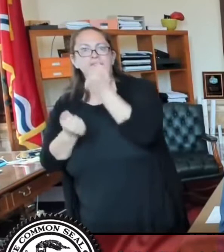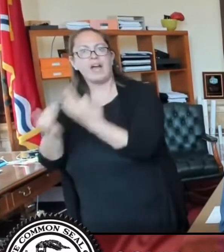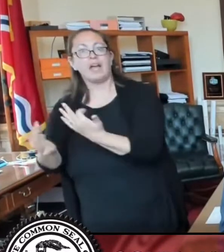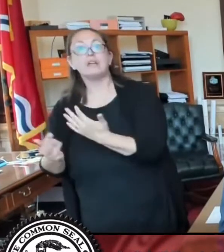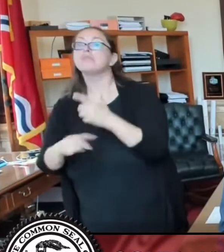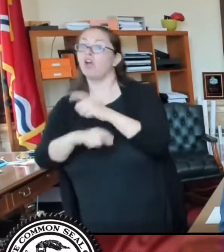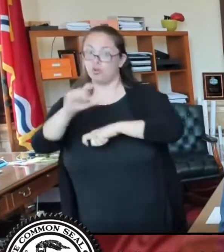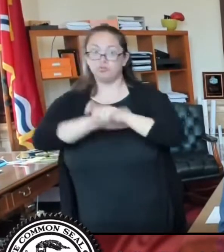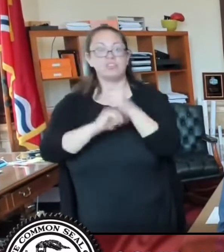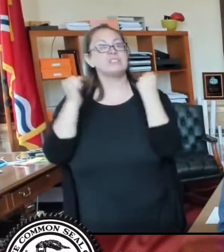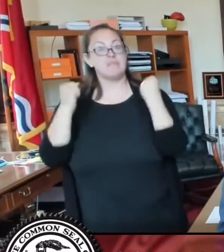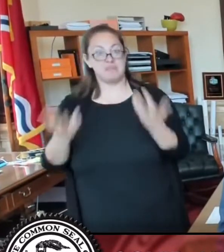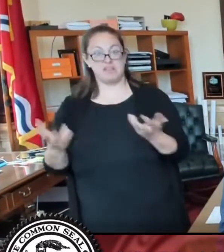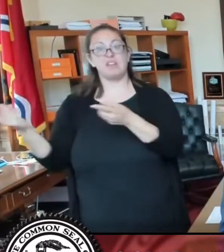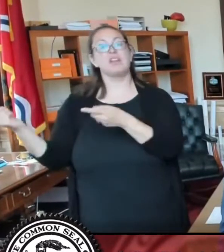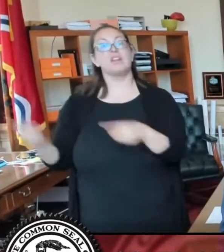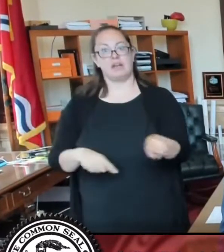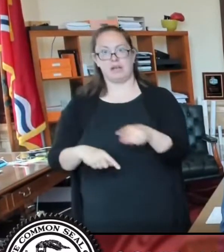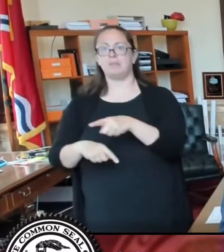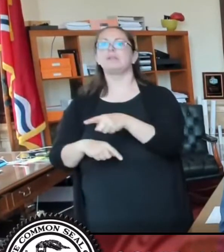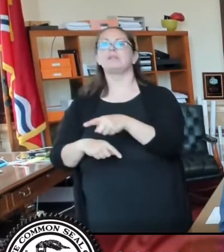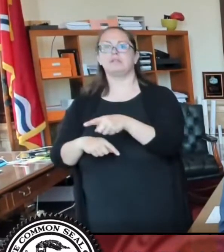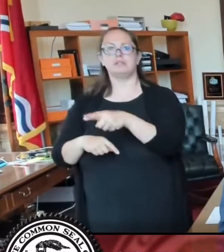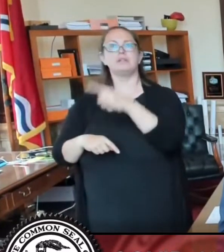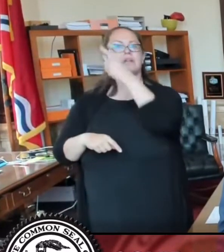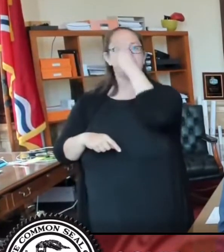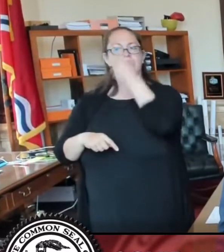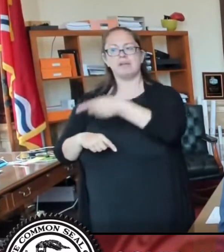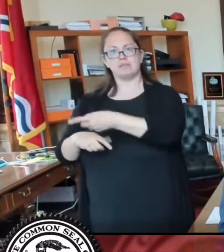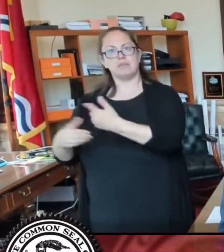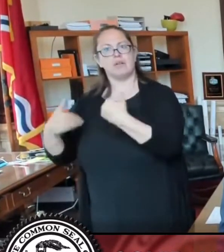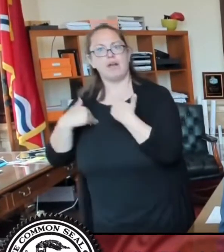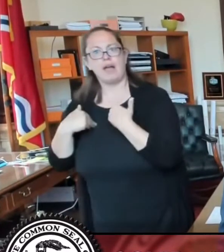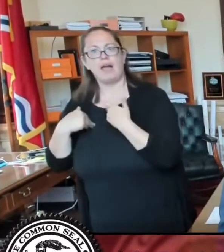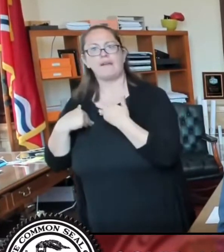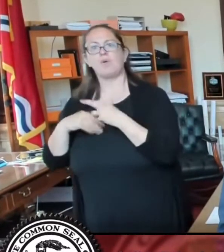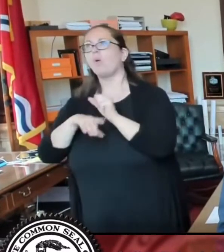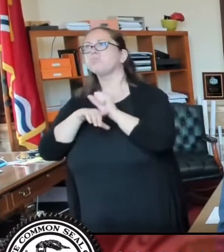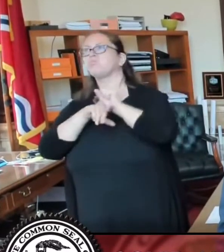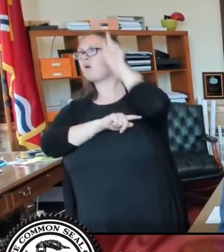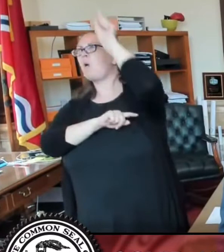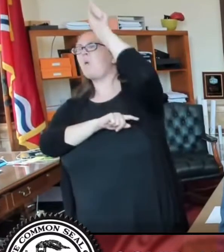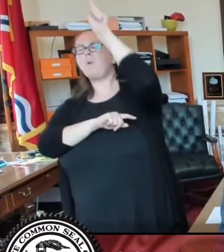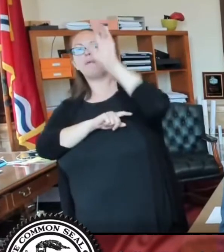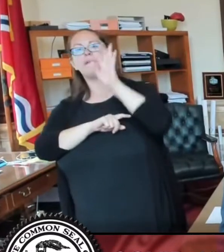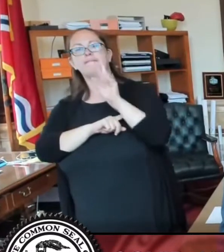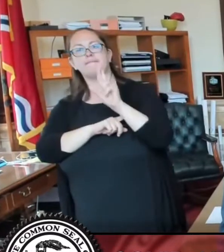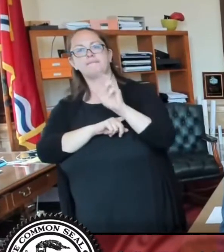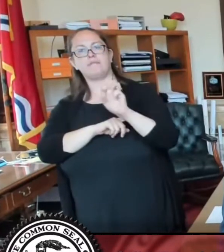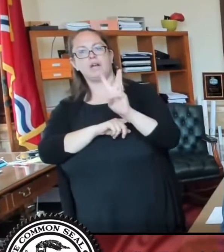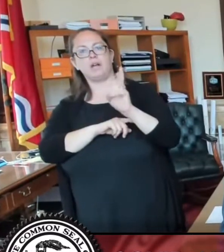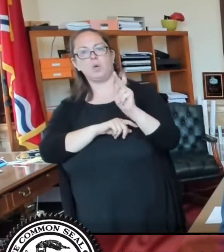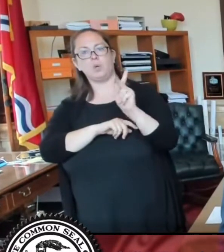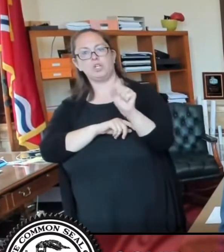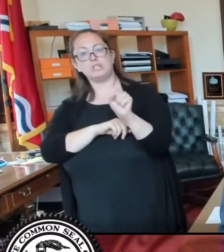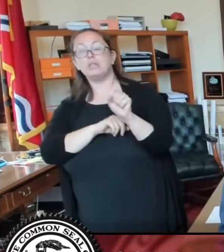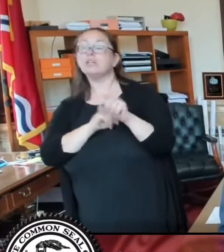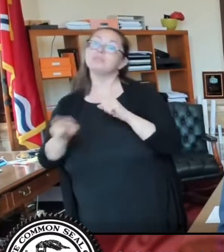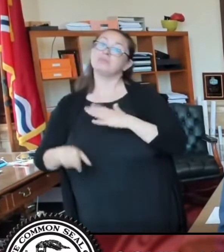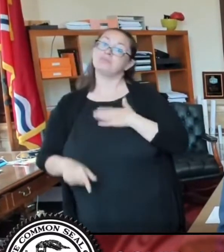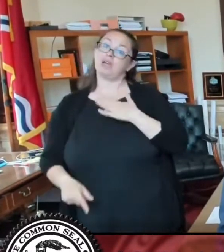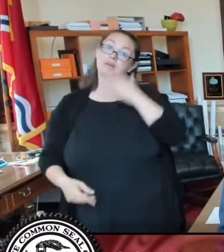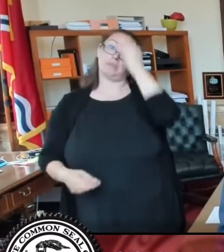arrests made for possessing and shooting off fireworks. But I'm happy to